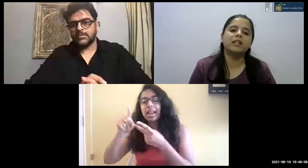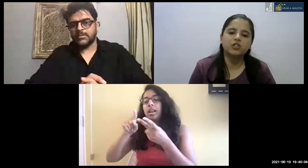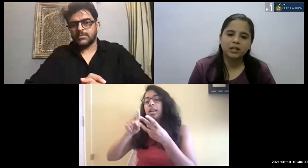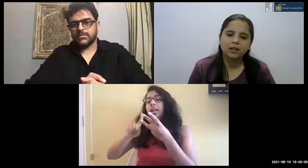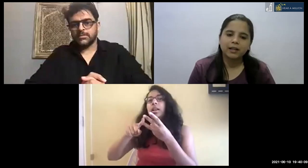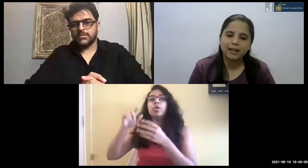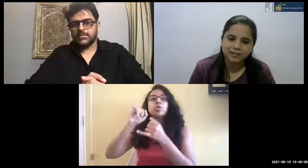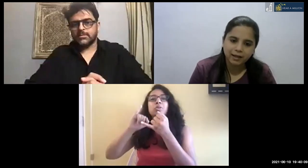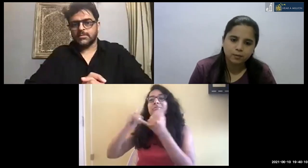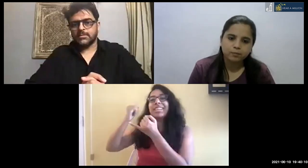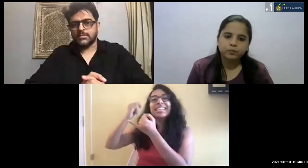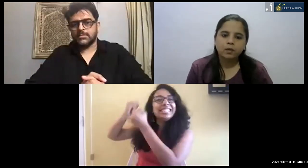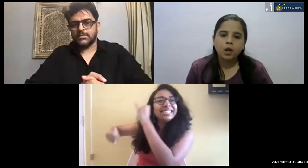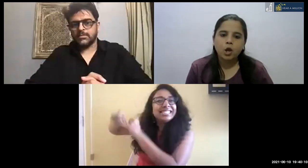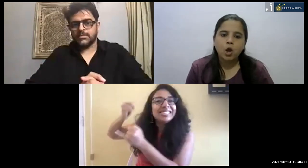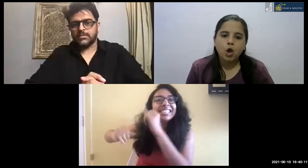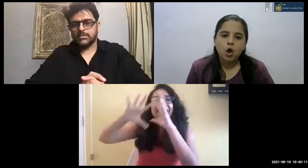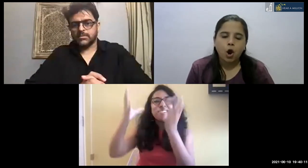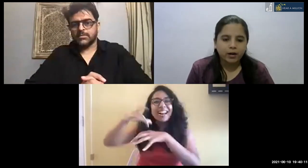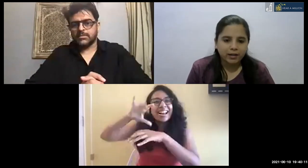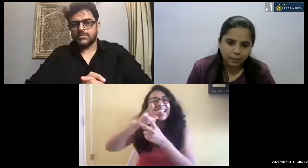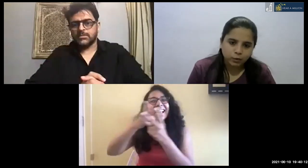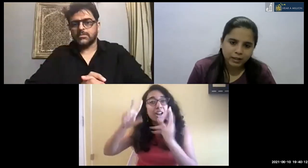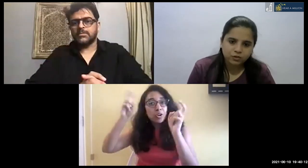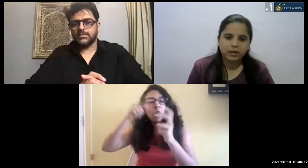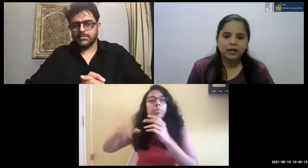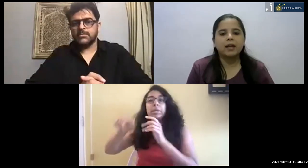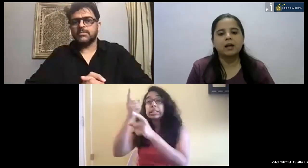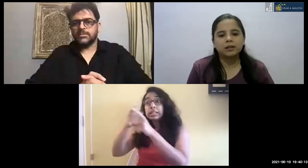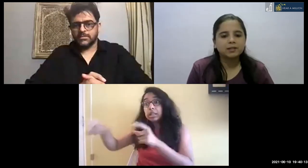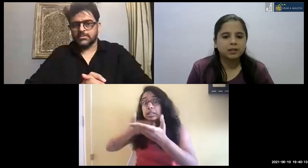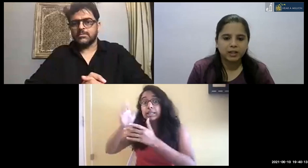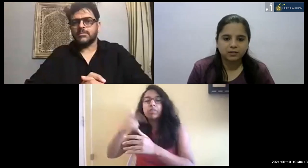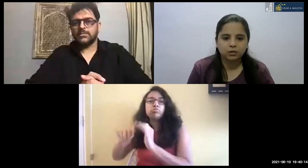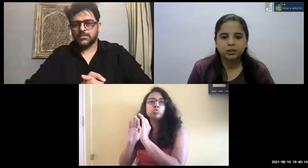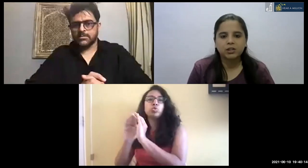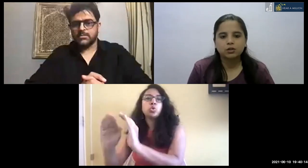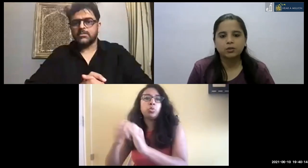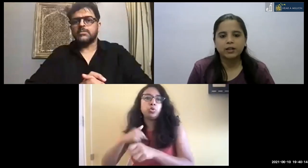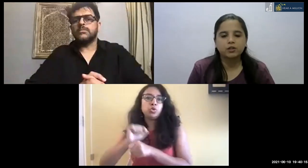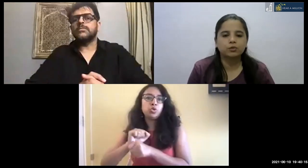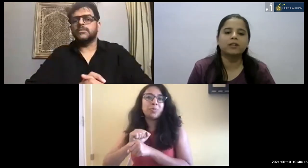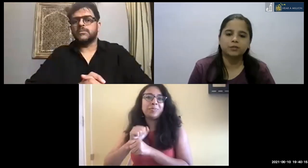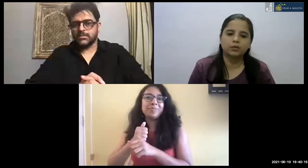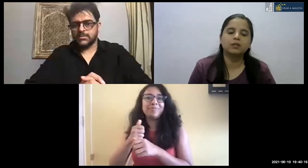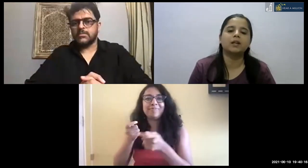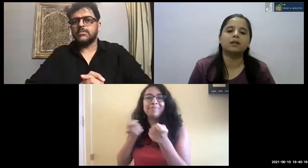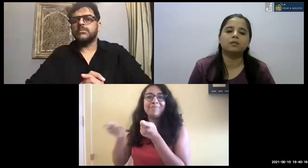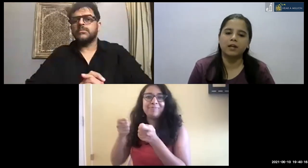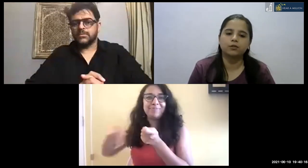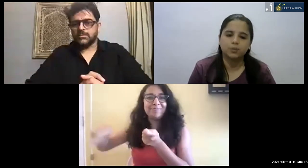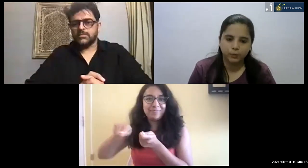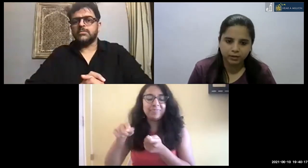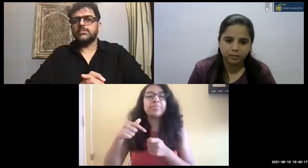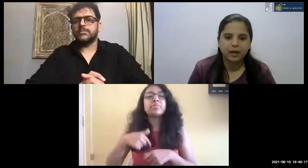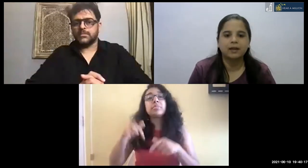whoever teaching ASL or about history and other subjects. So the teachers who are teaching to their students, we